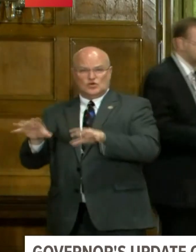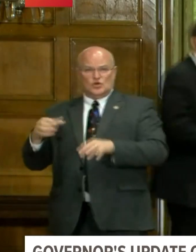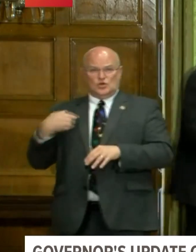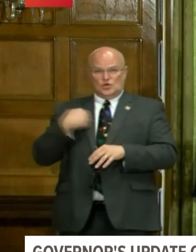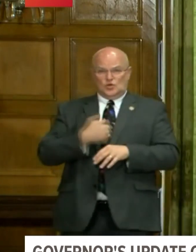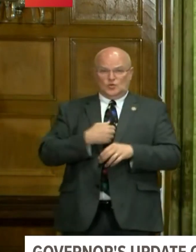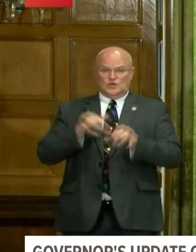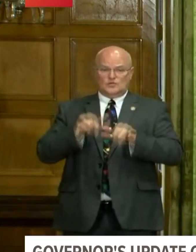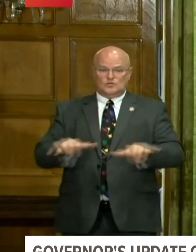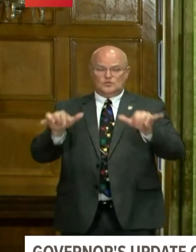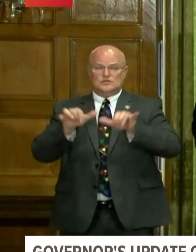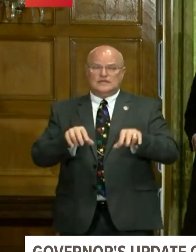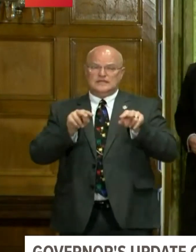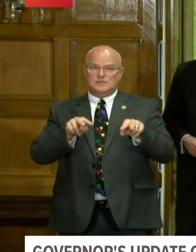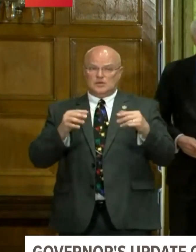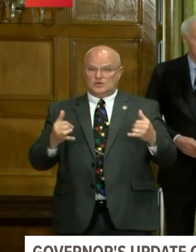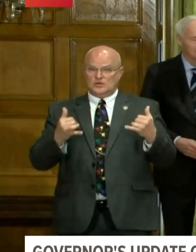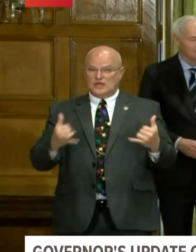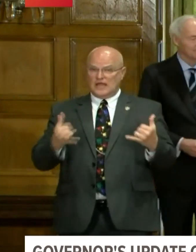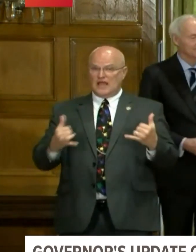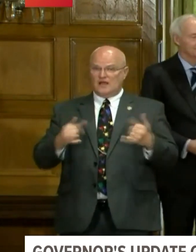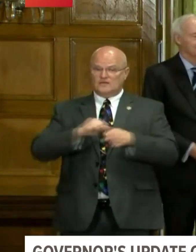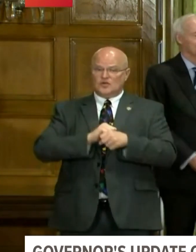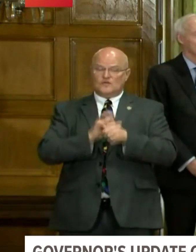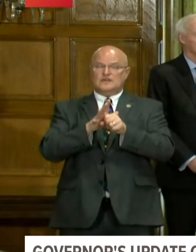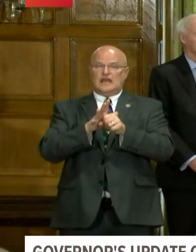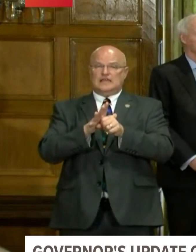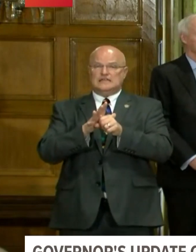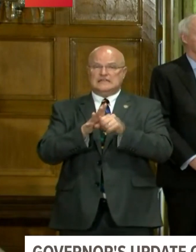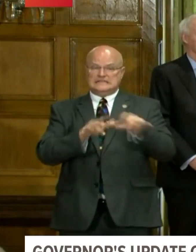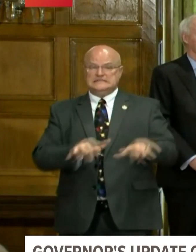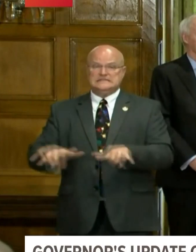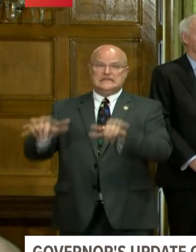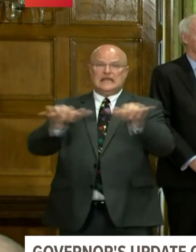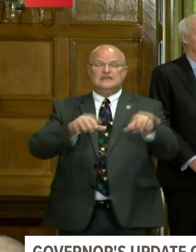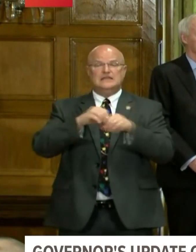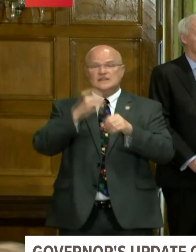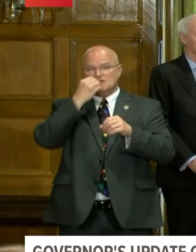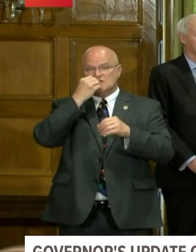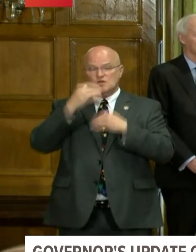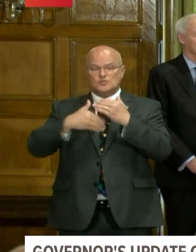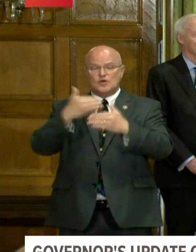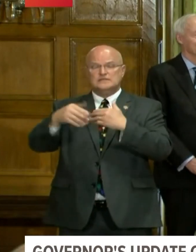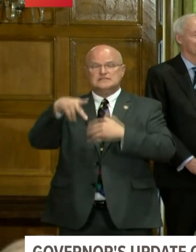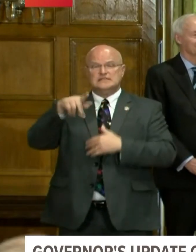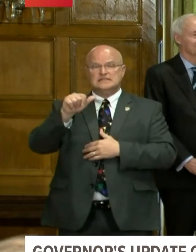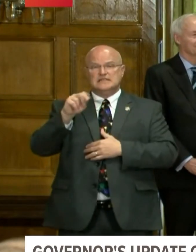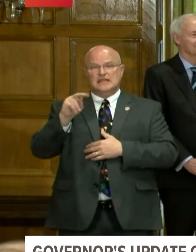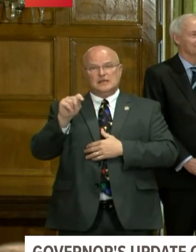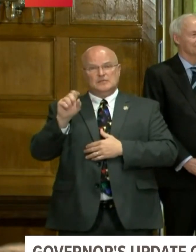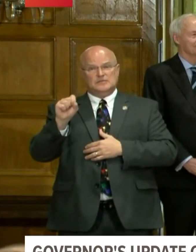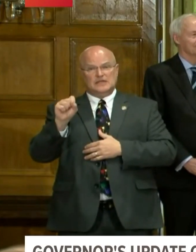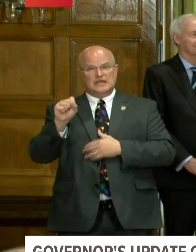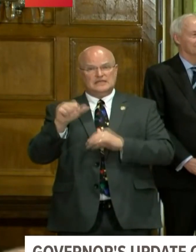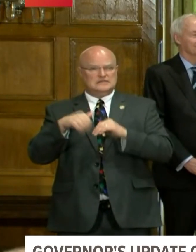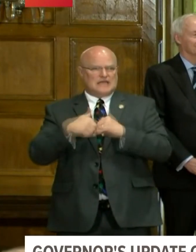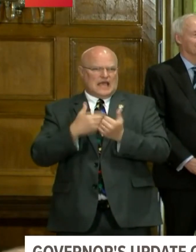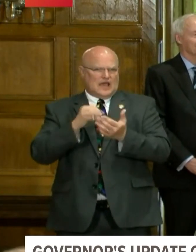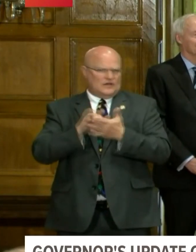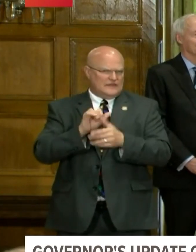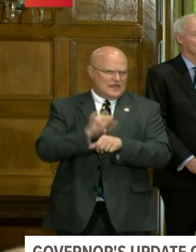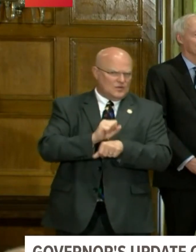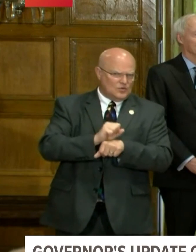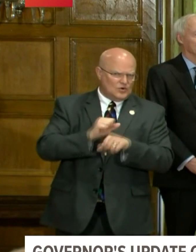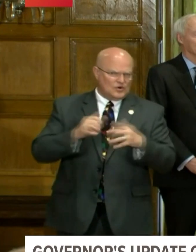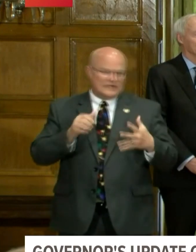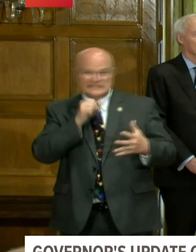do we routinely monitor now for COVID-19 standards in our food processing plants, or is that, how would that work,